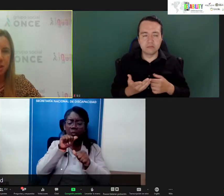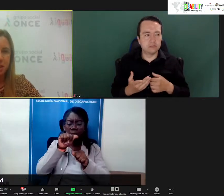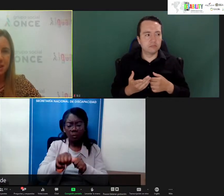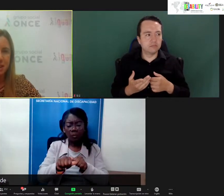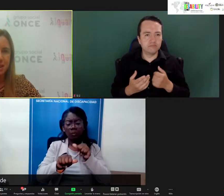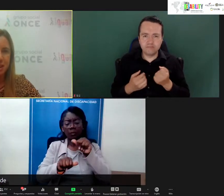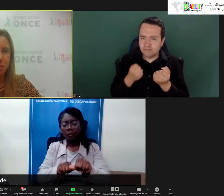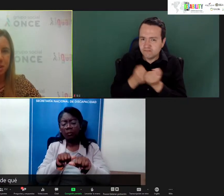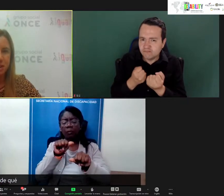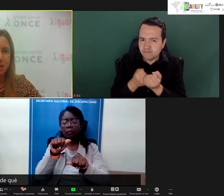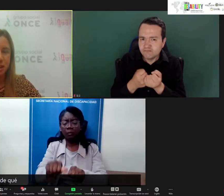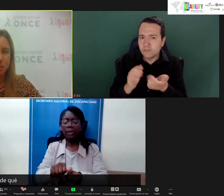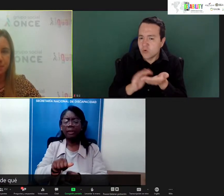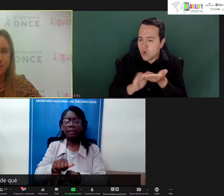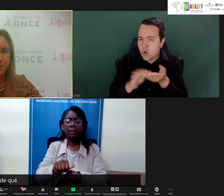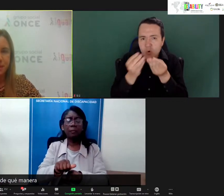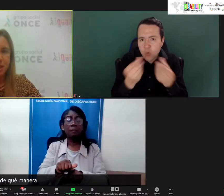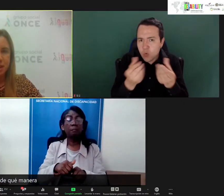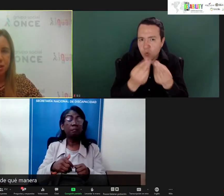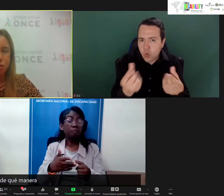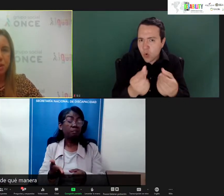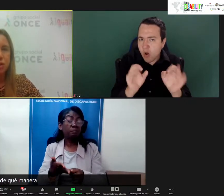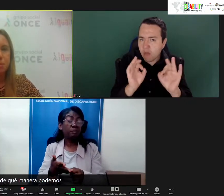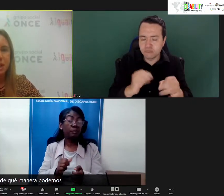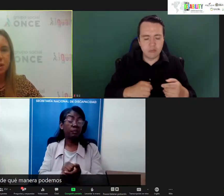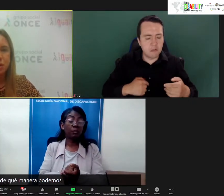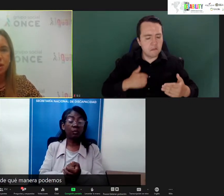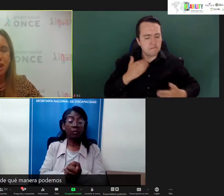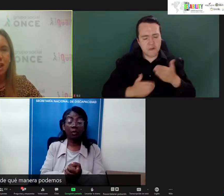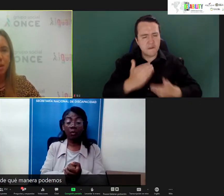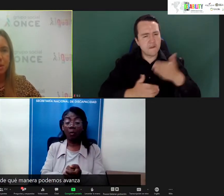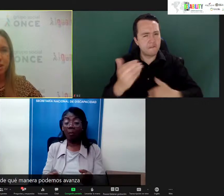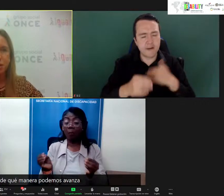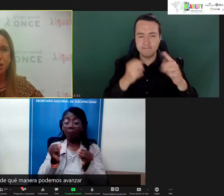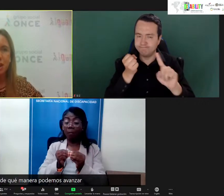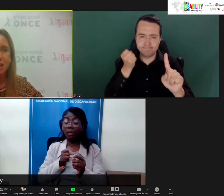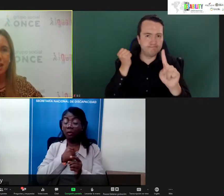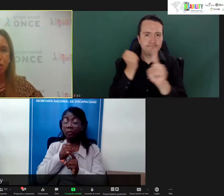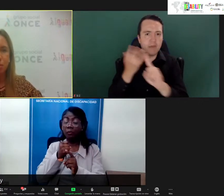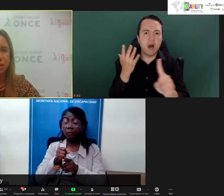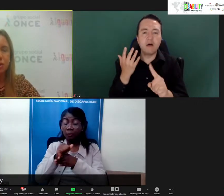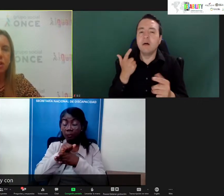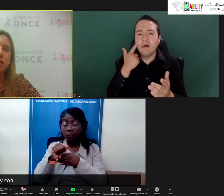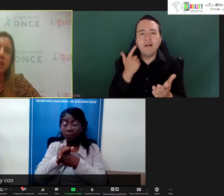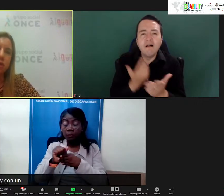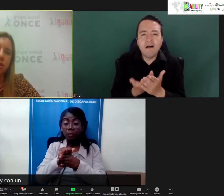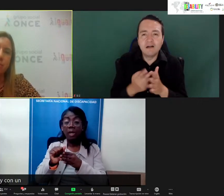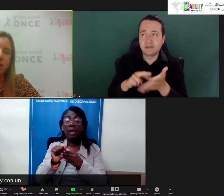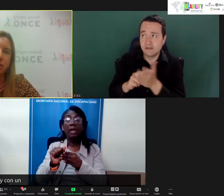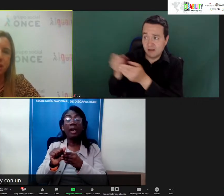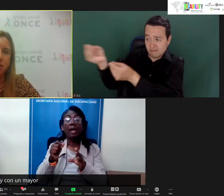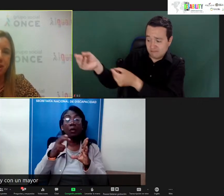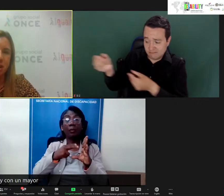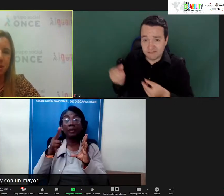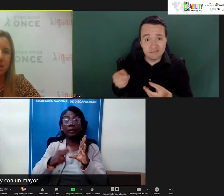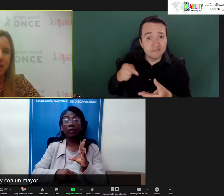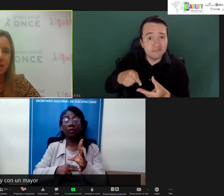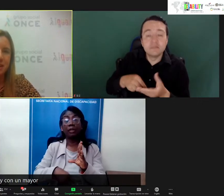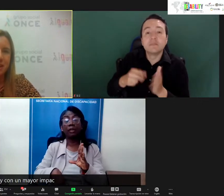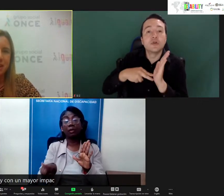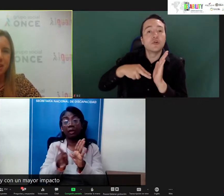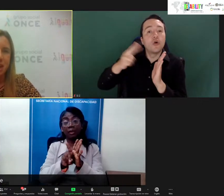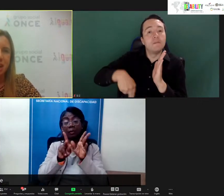solve or move forward in a more decided way in the impact